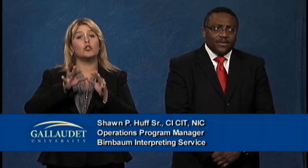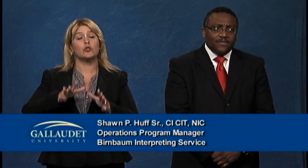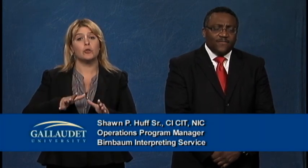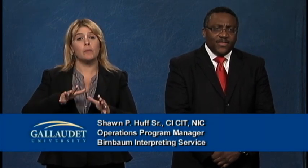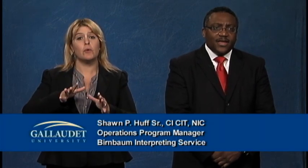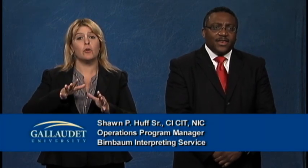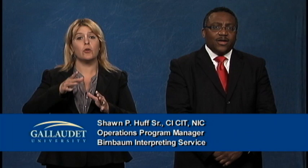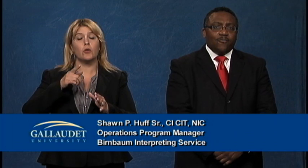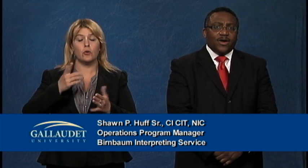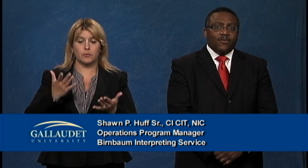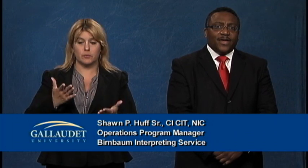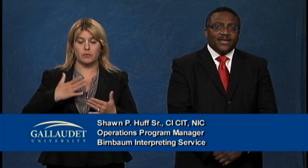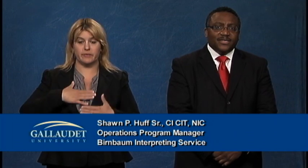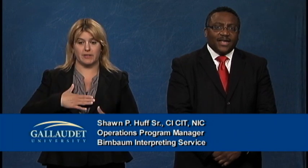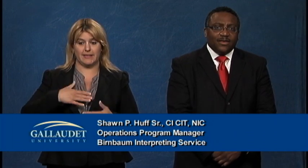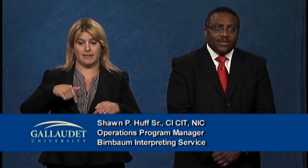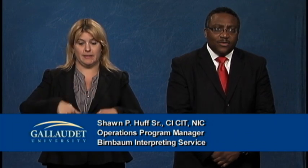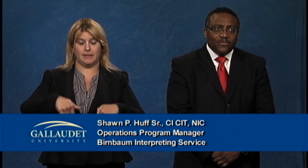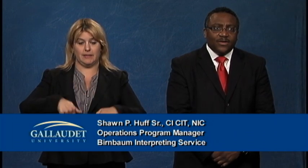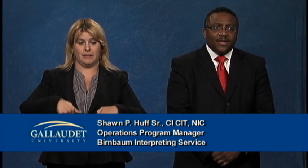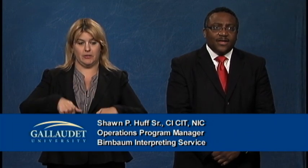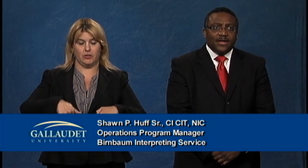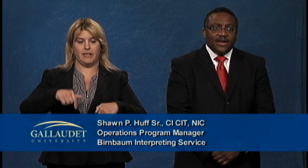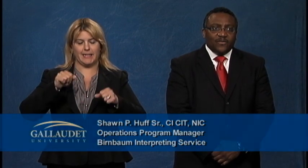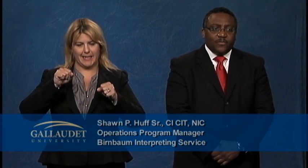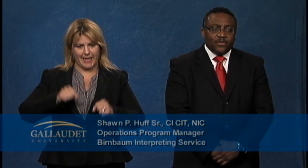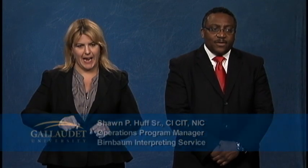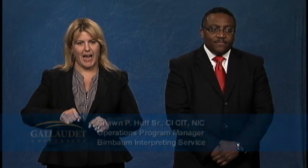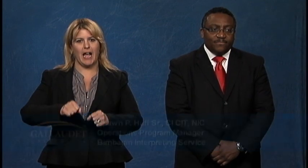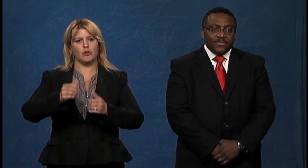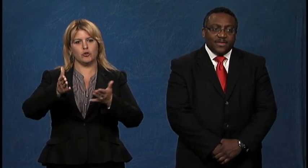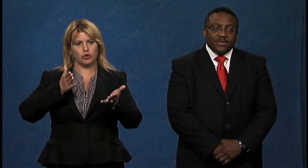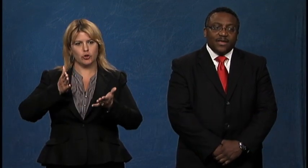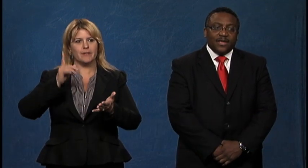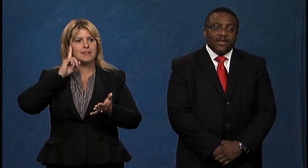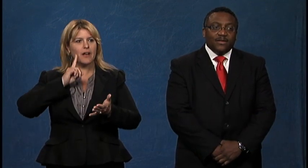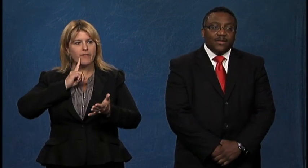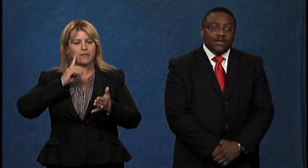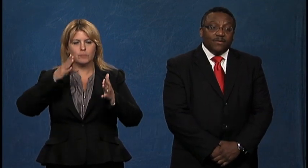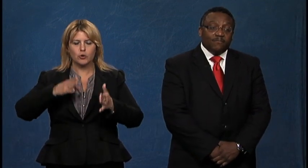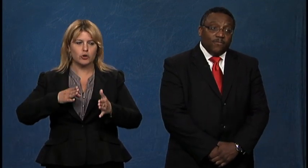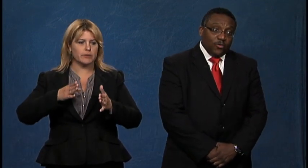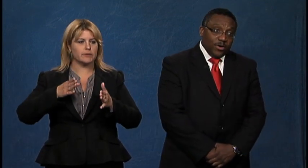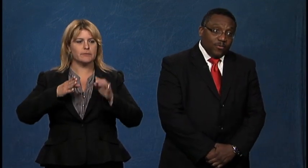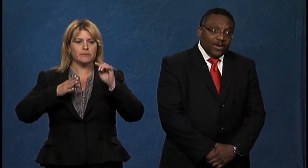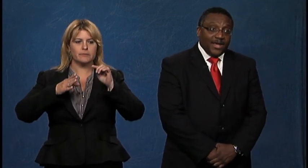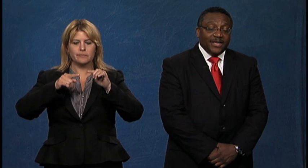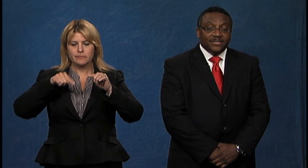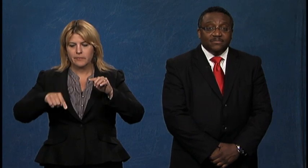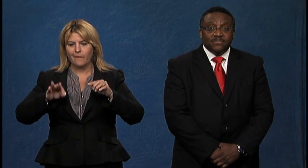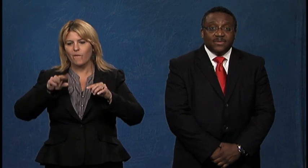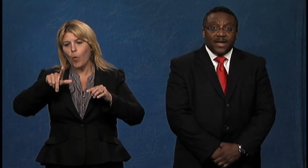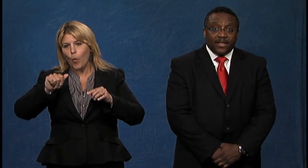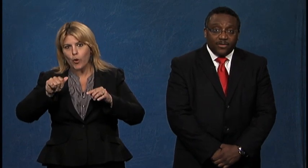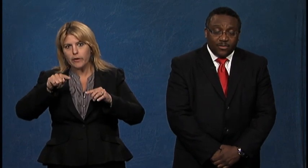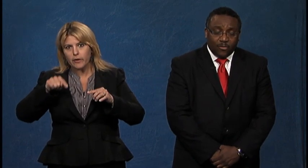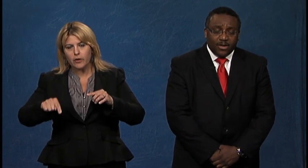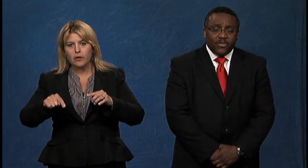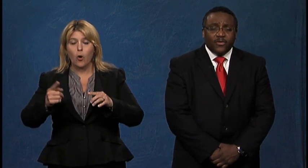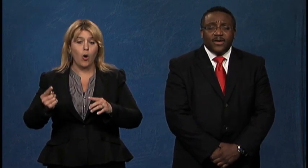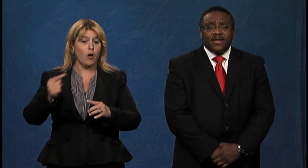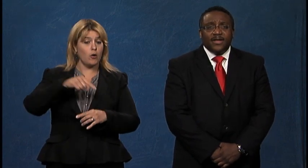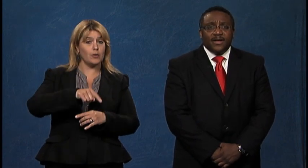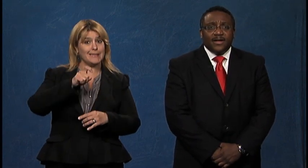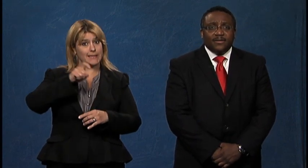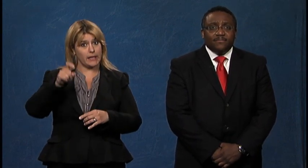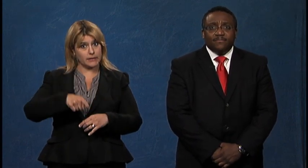is physically in one location can serve a deaf person in Florida on one occasion, Texas on